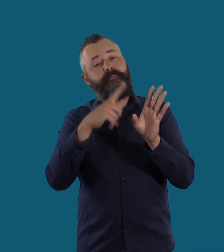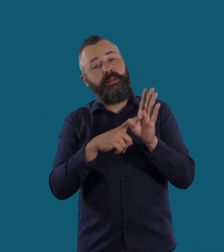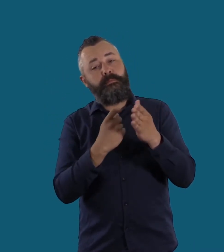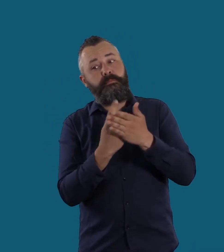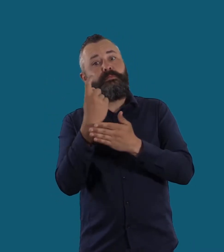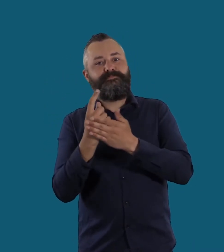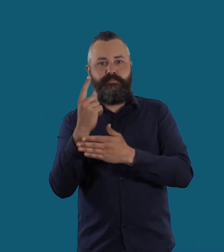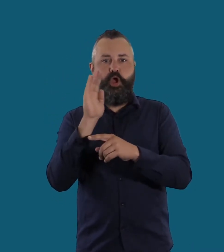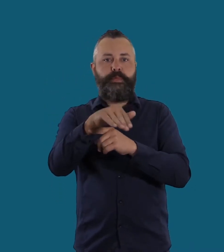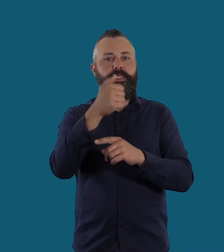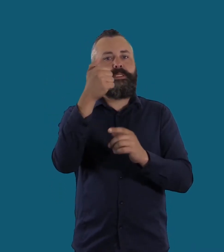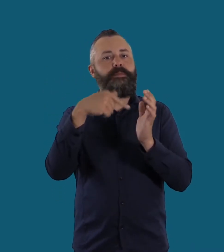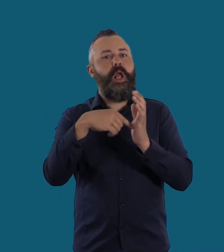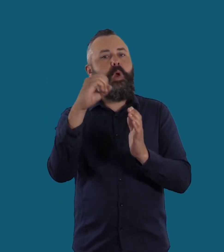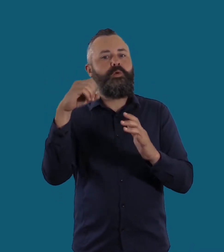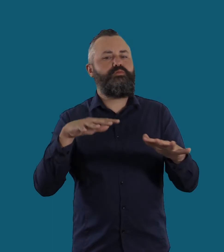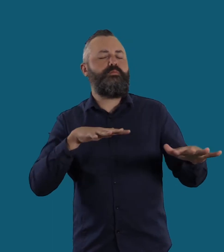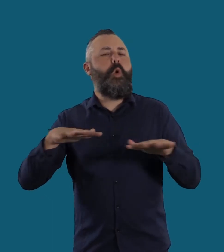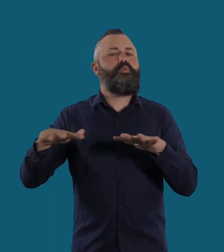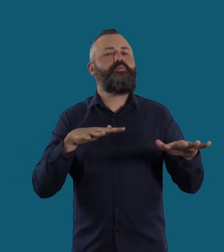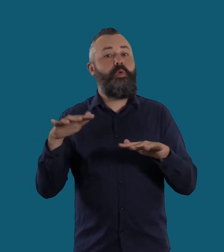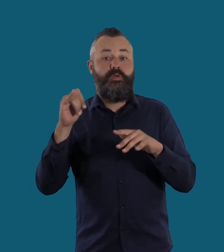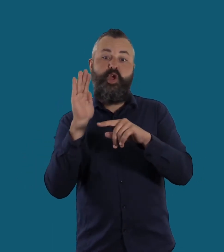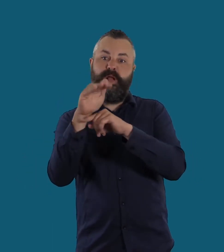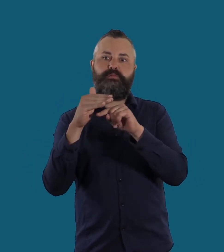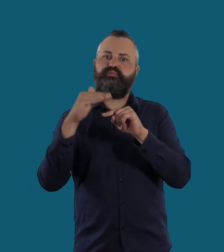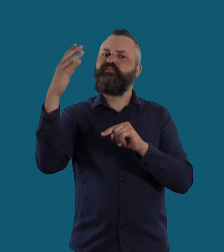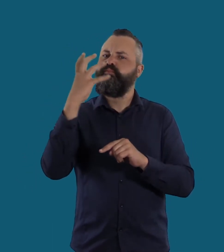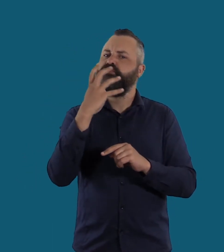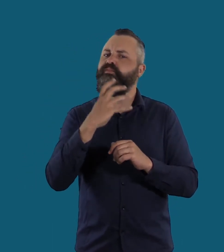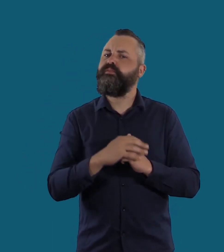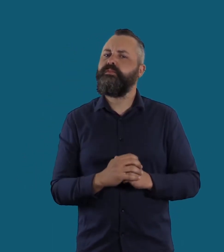About every 5 years, there's a potentially disastrous earthquake of above 6.0 or more.